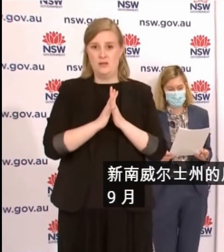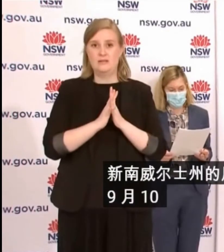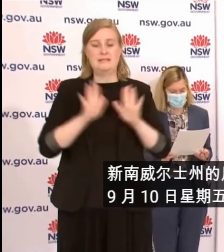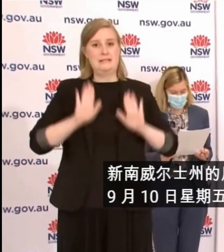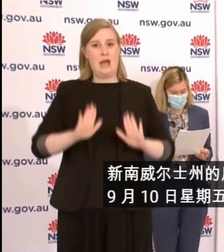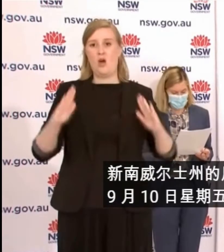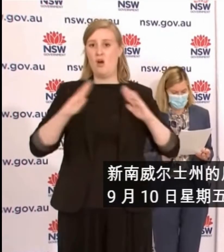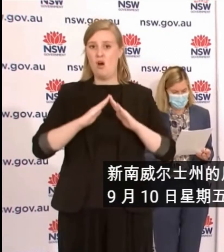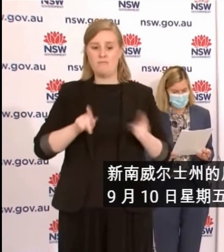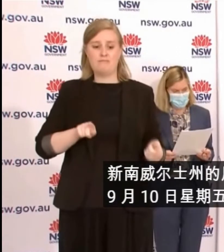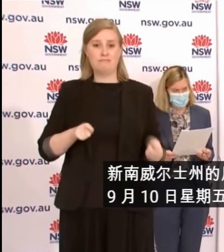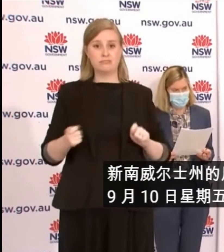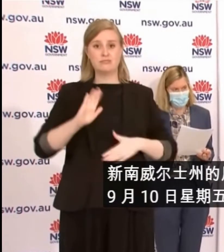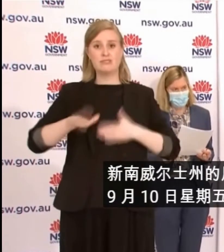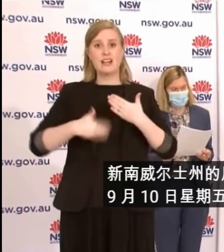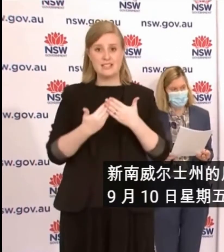the 10th of September.